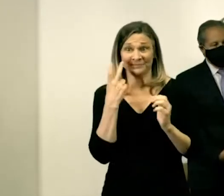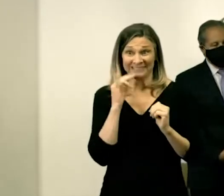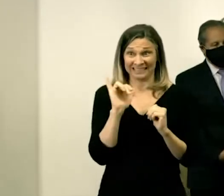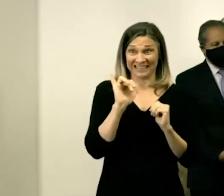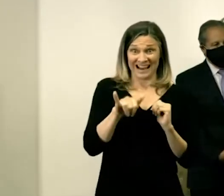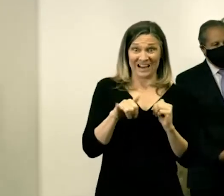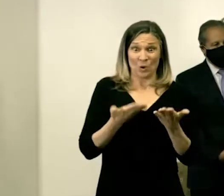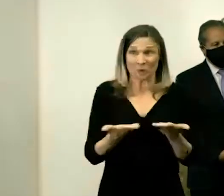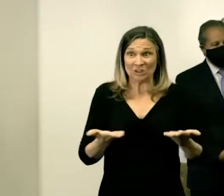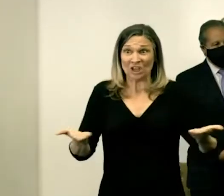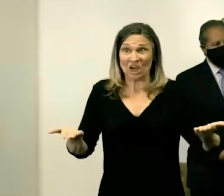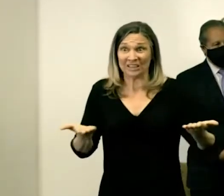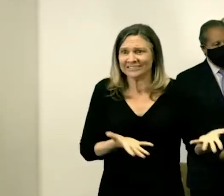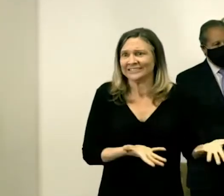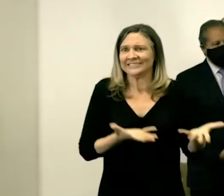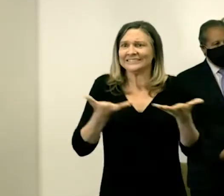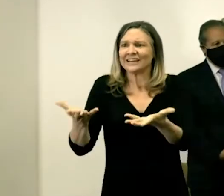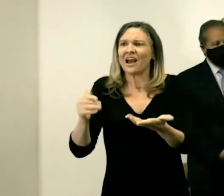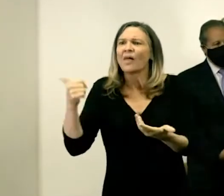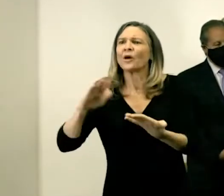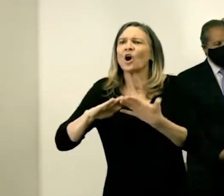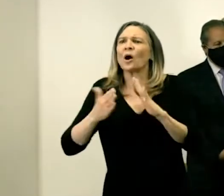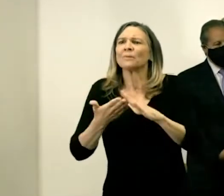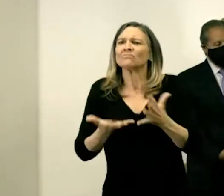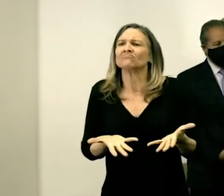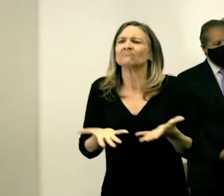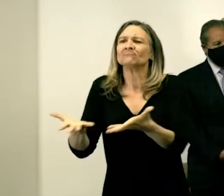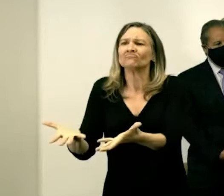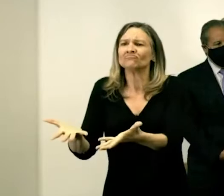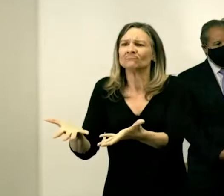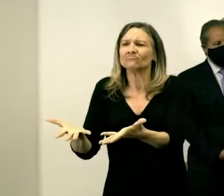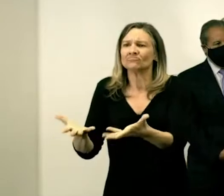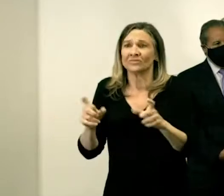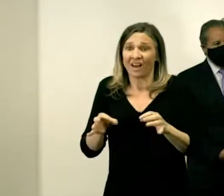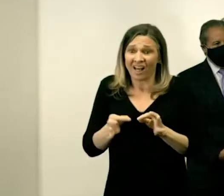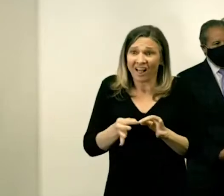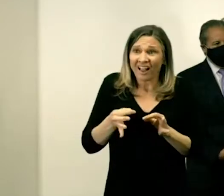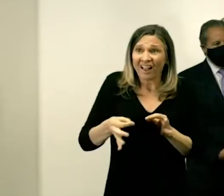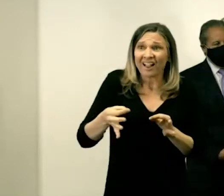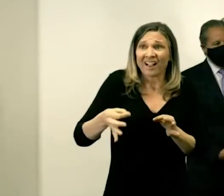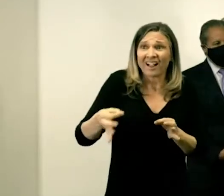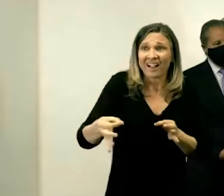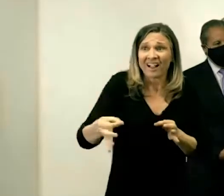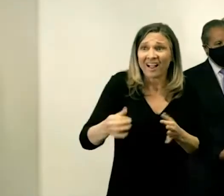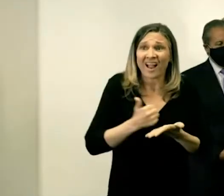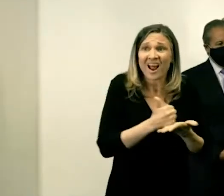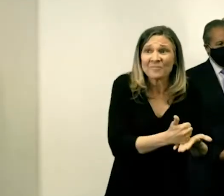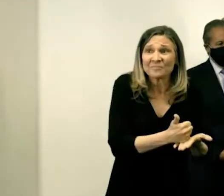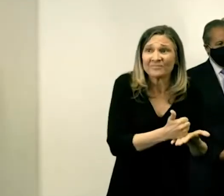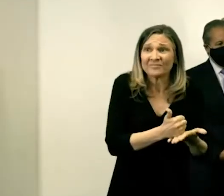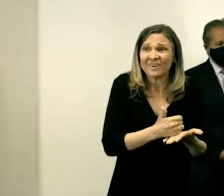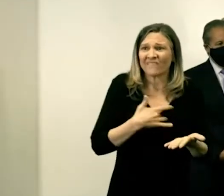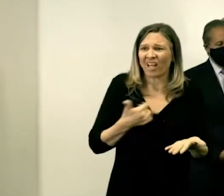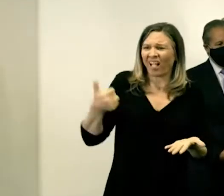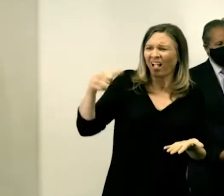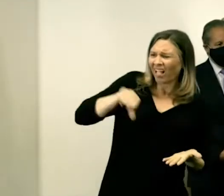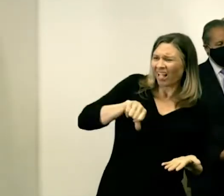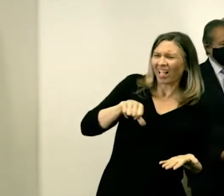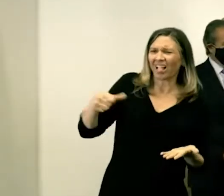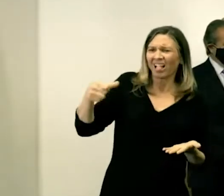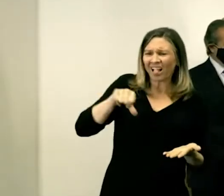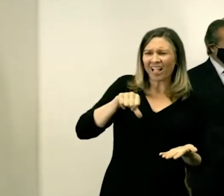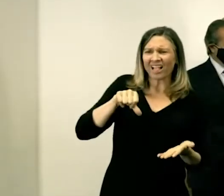going elsewhere. And as we always say here, relief delayed is relief denied. And so I think that now